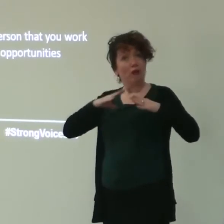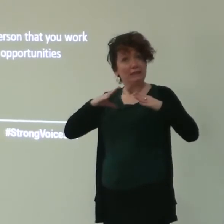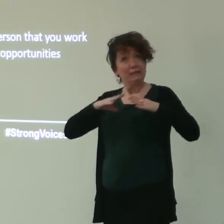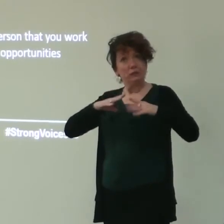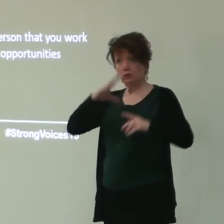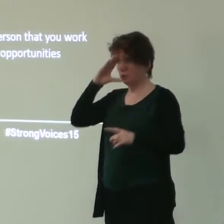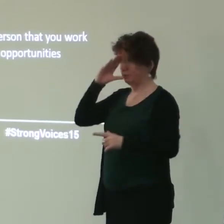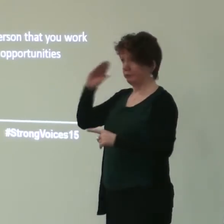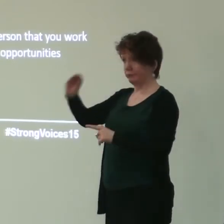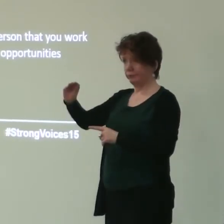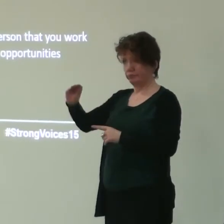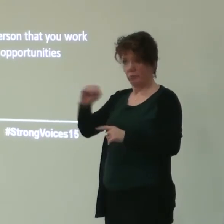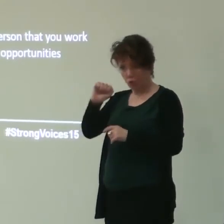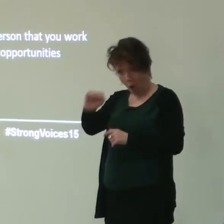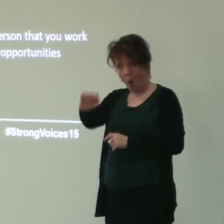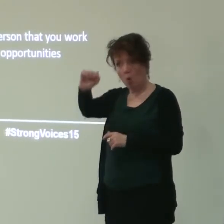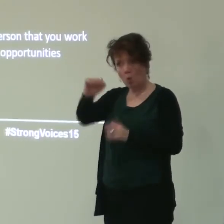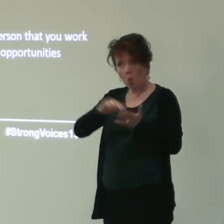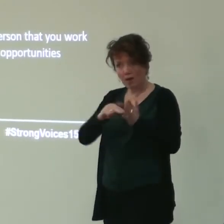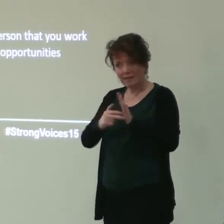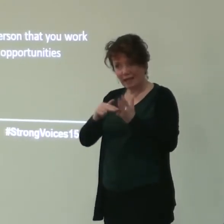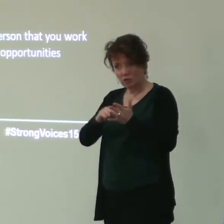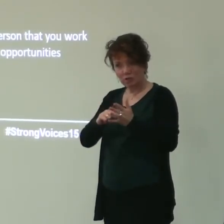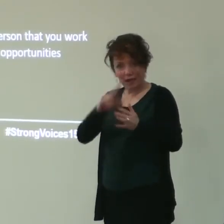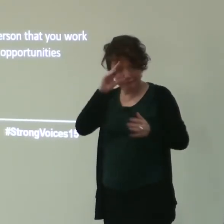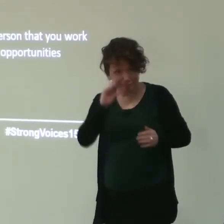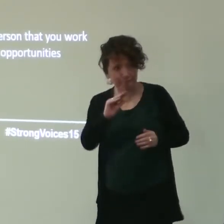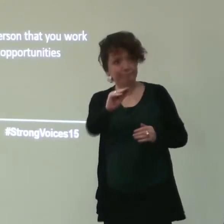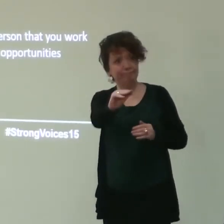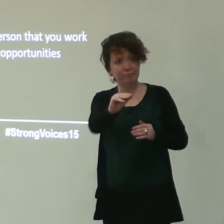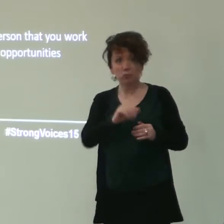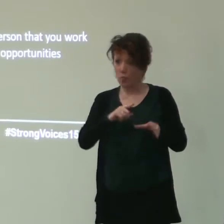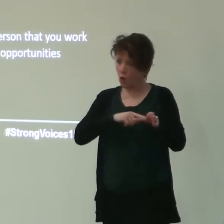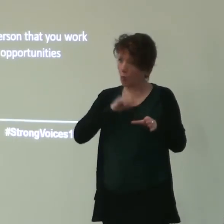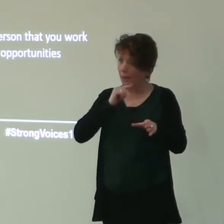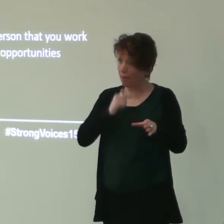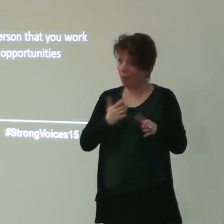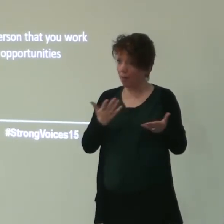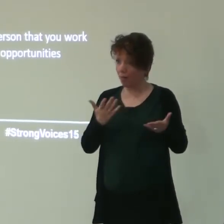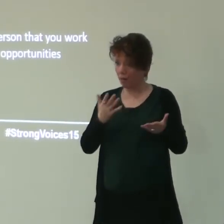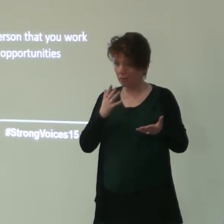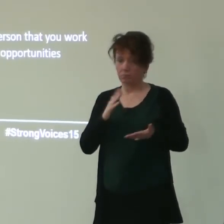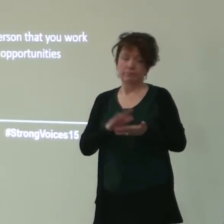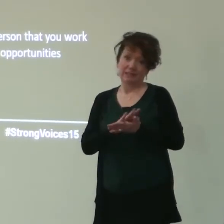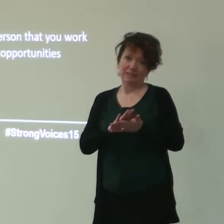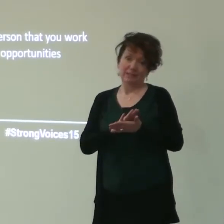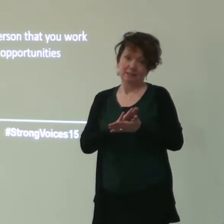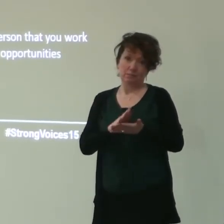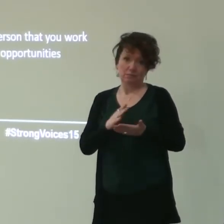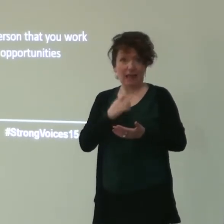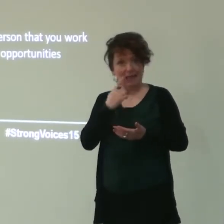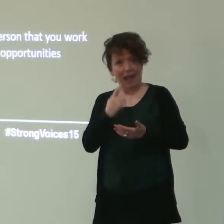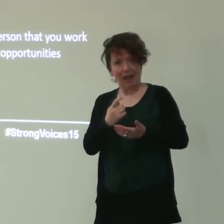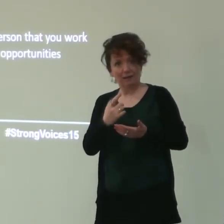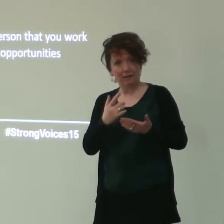to both your organisation and to the young people that you might be working with, so that they might be able to